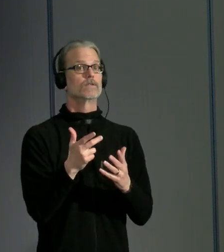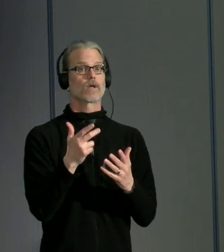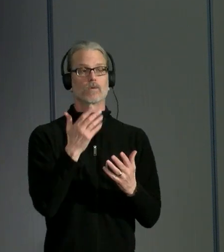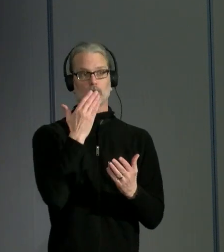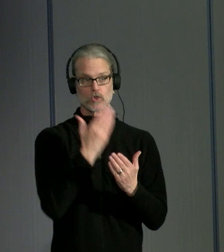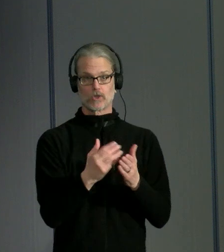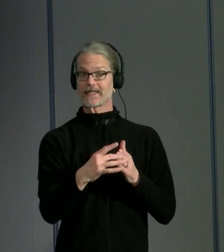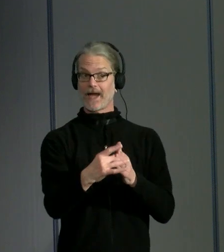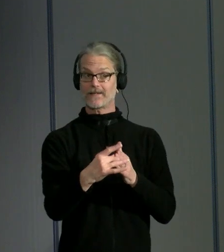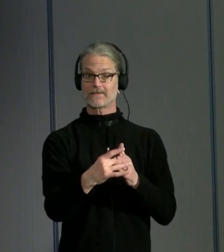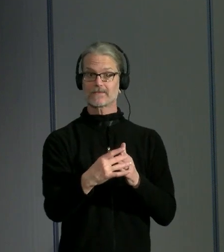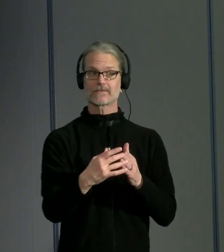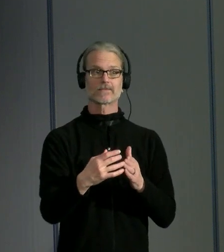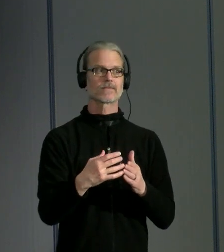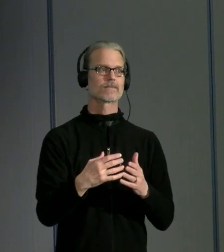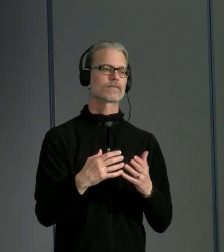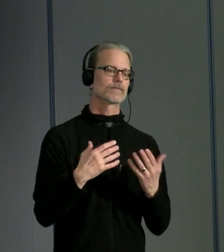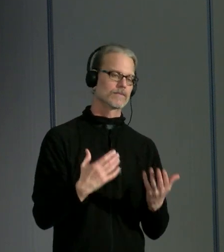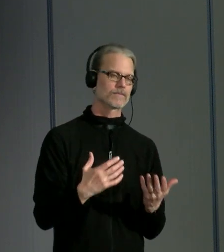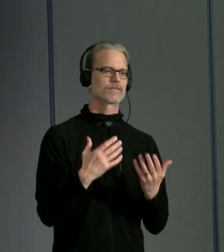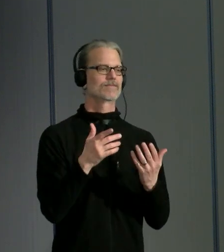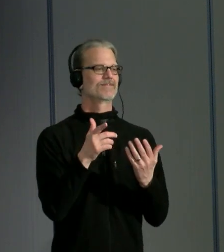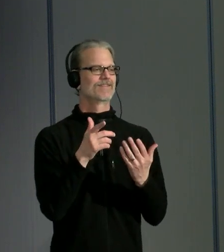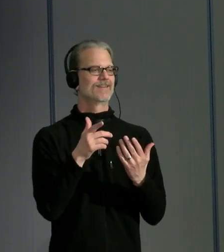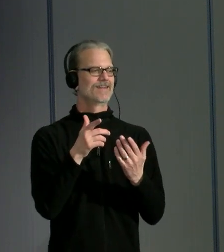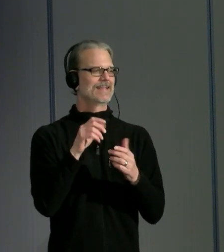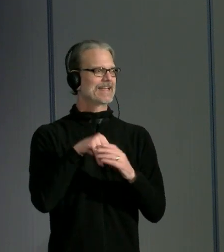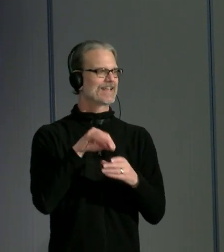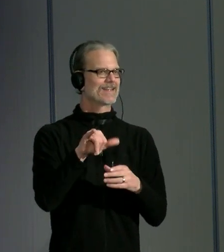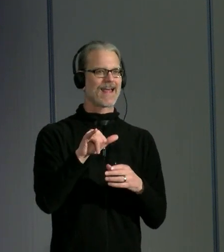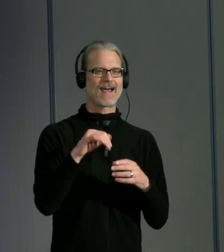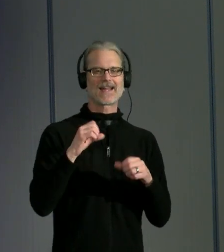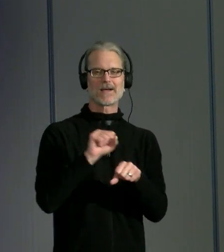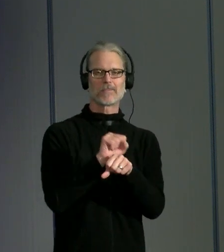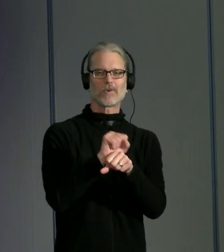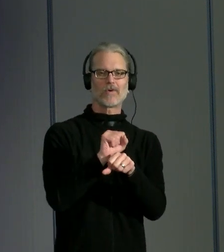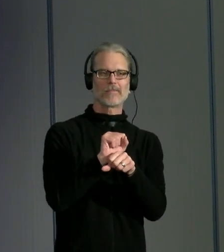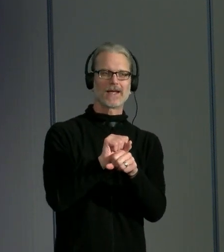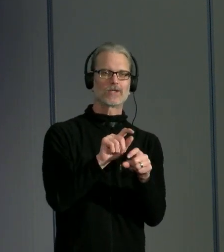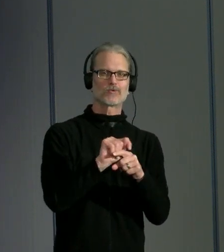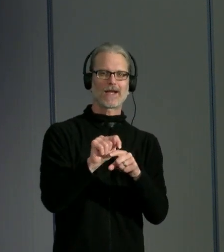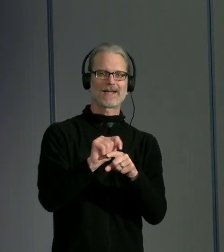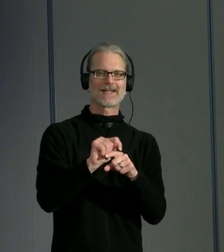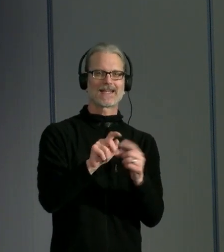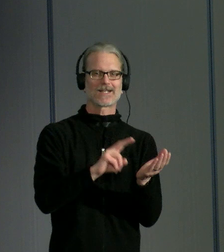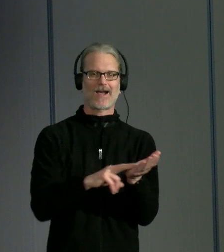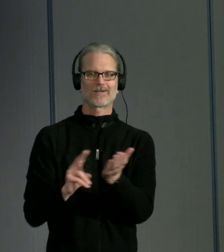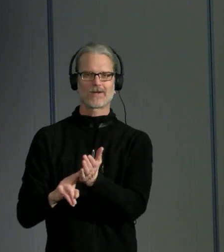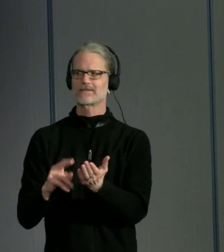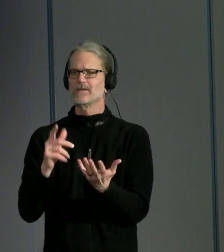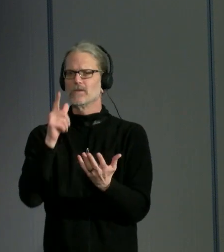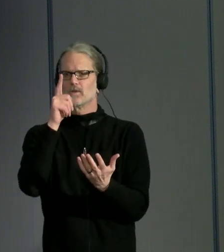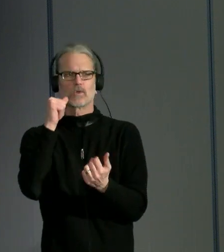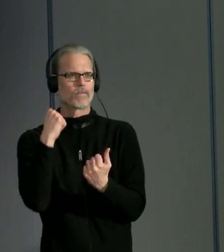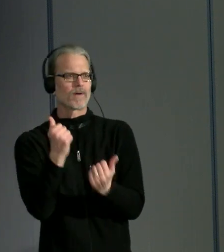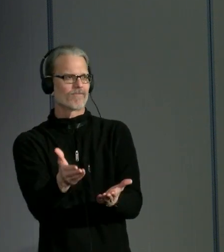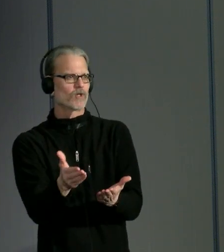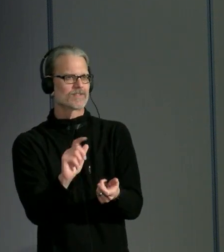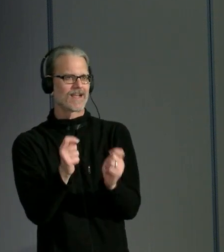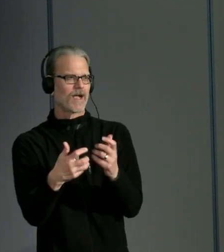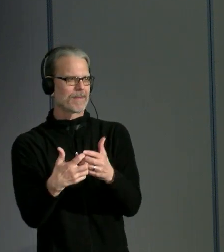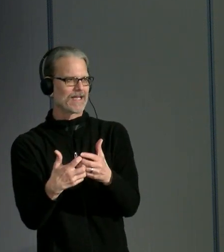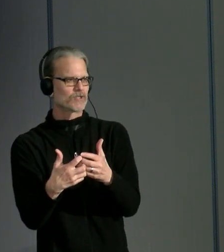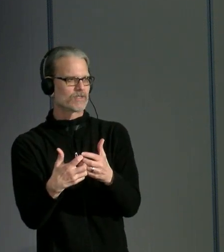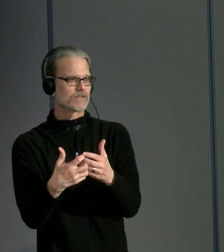situation, specify in those employment training contracts who's going to furnish what accommodations. Is it going to be the employer